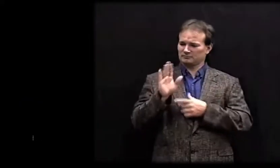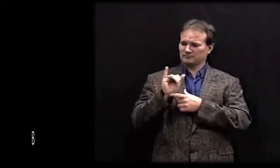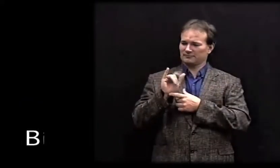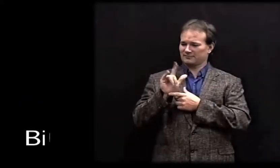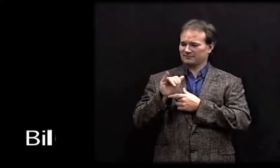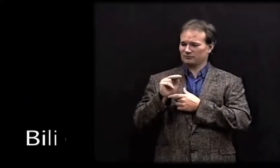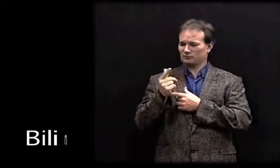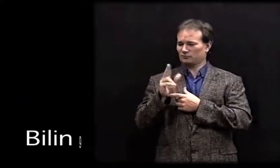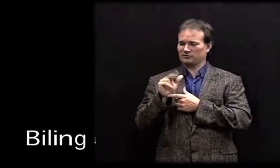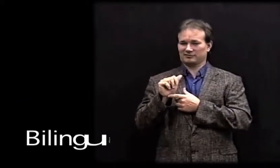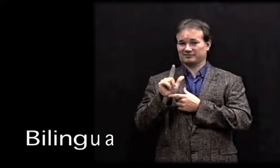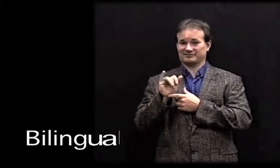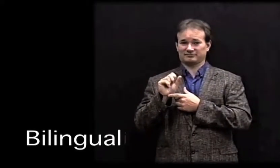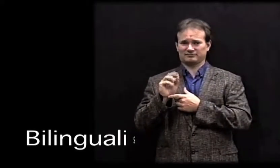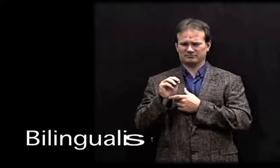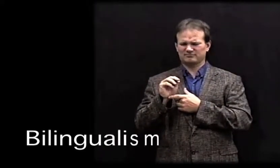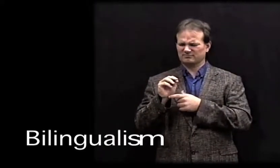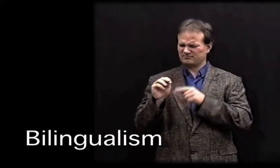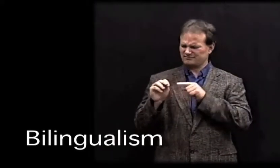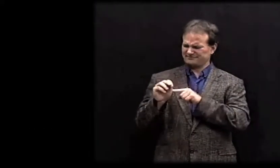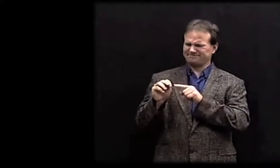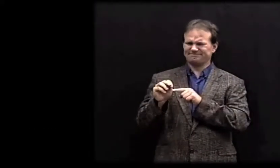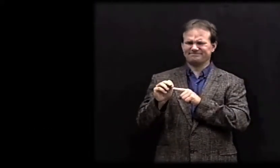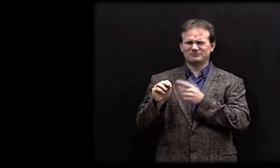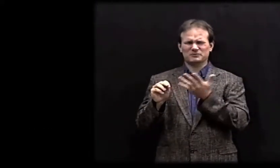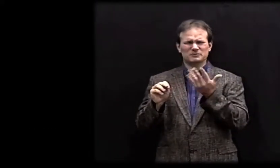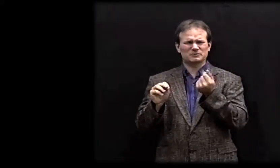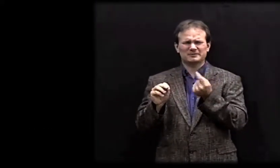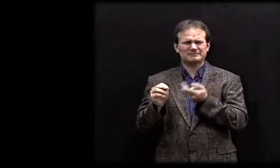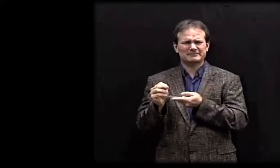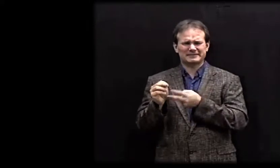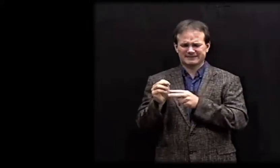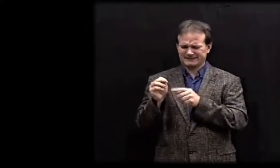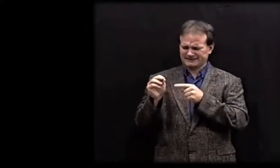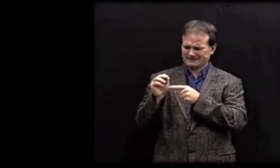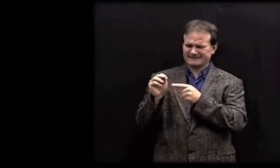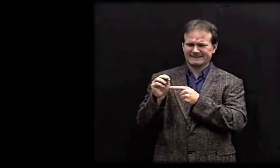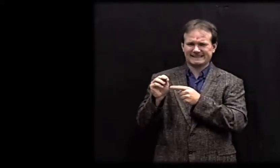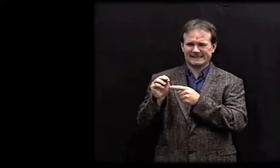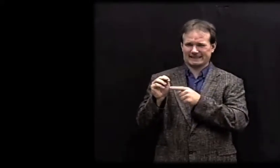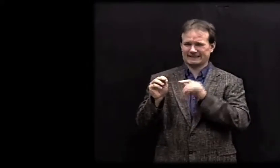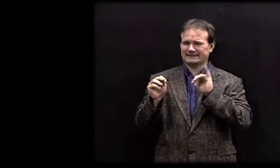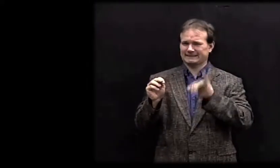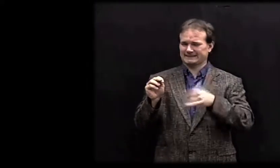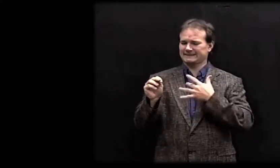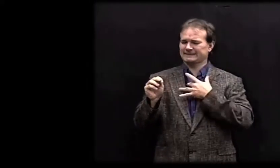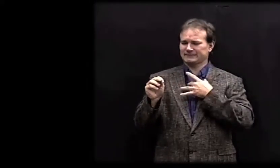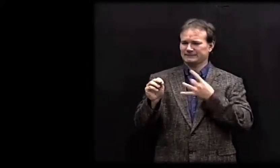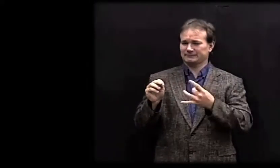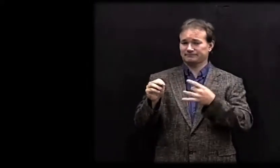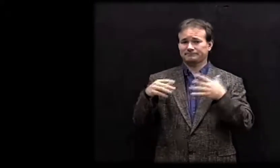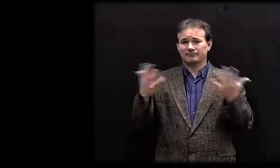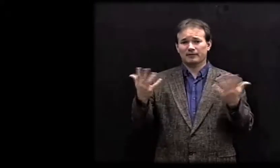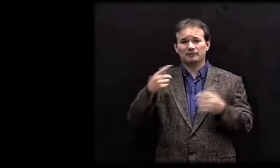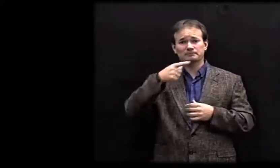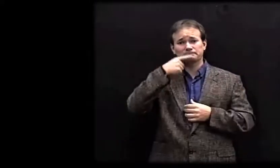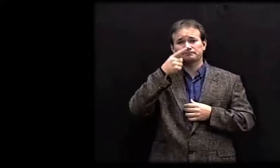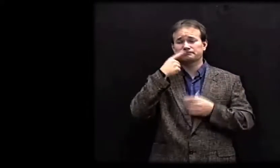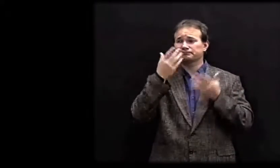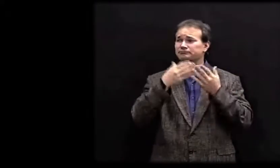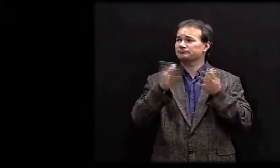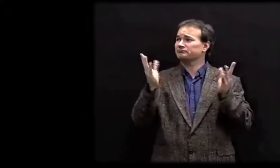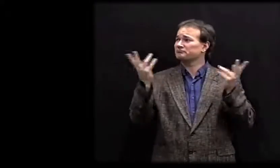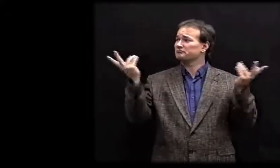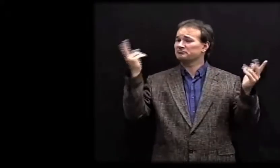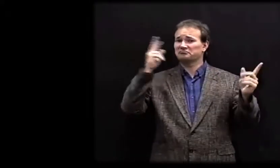but he is also signing ASL with someone else in the room. That is bilingualism. What does that mean? Individuals